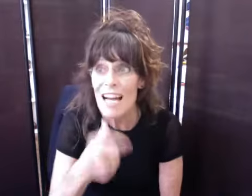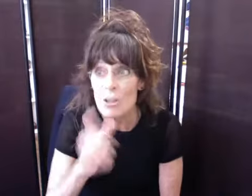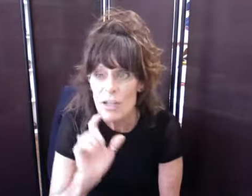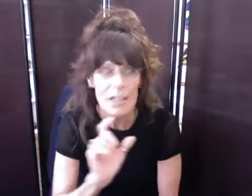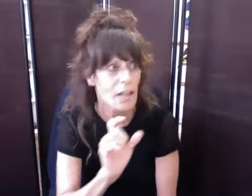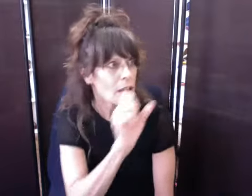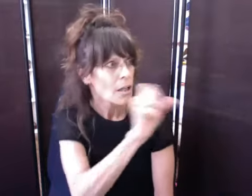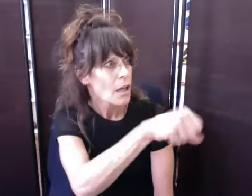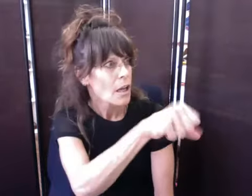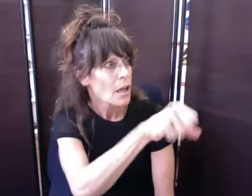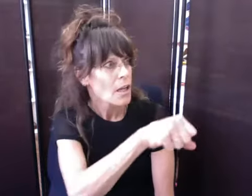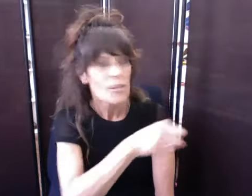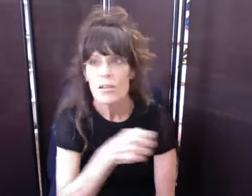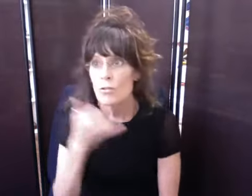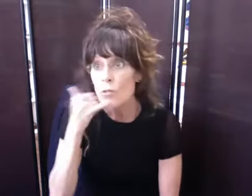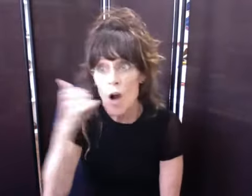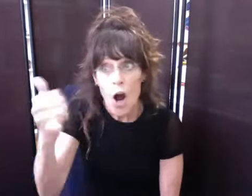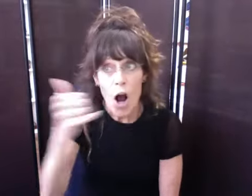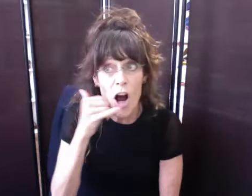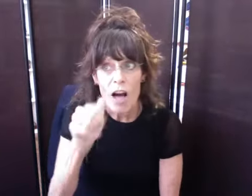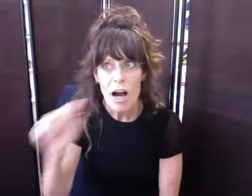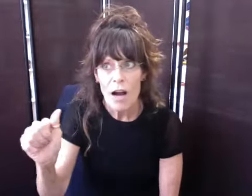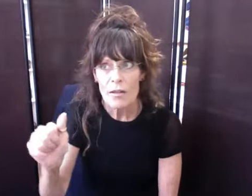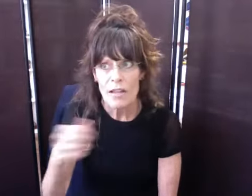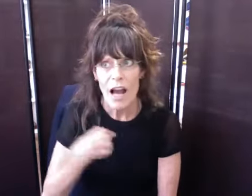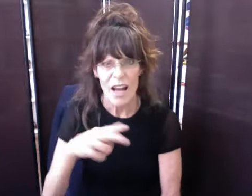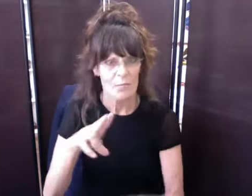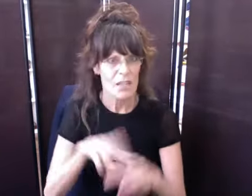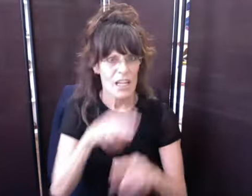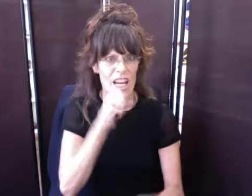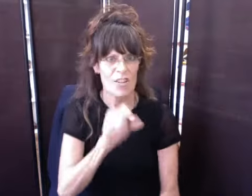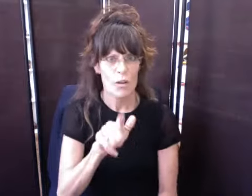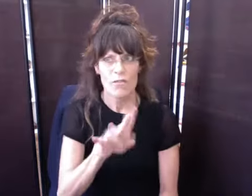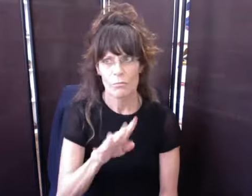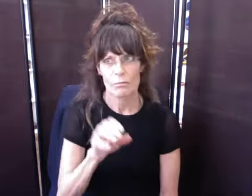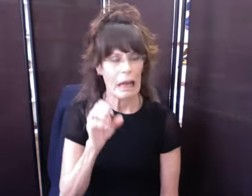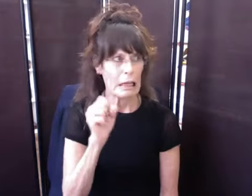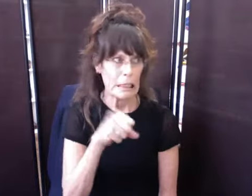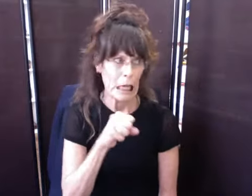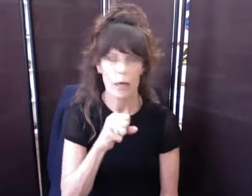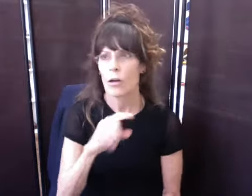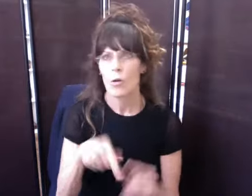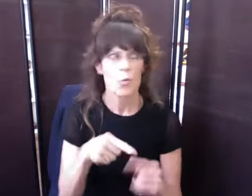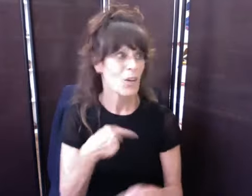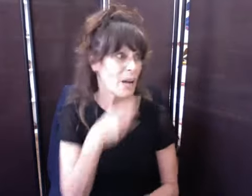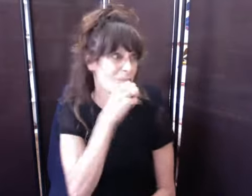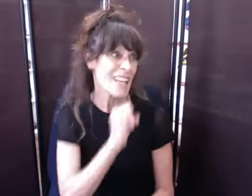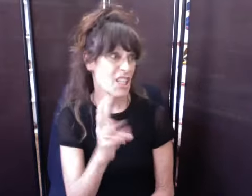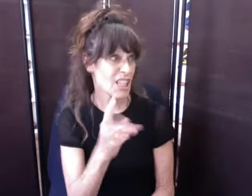call Alcoholics Anonymous before? And I was 24 as I'm sitting in this cafe. And I said, yeah. He said, when? I said, when I was 16, and then again when I was 18, and then